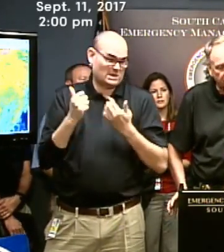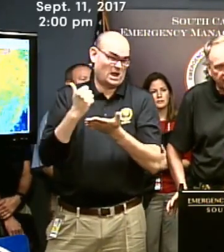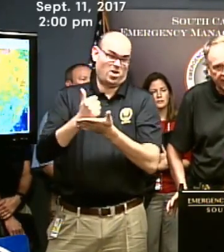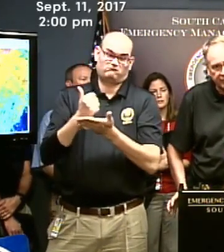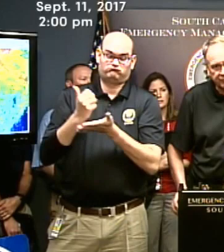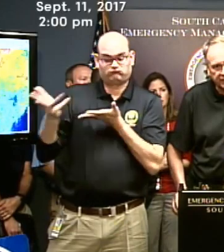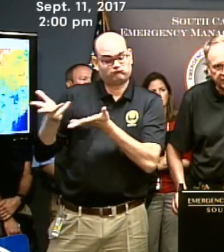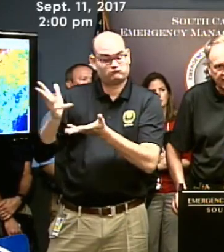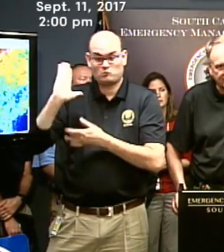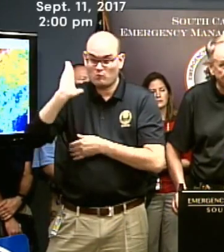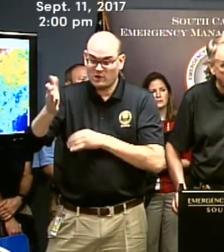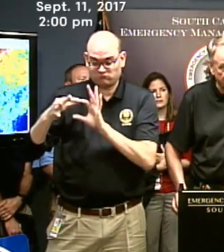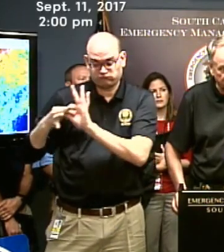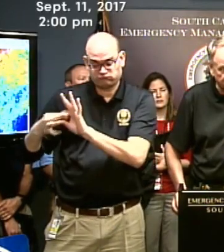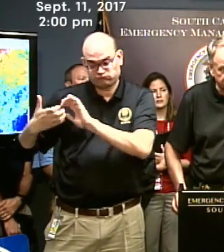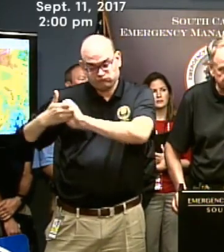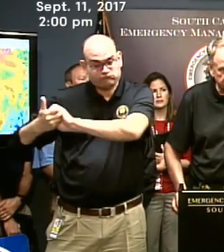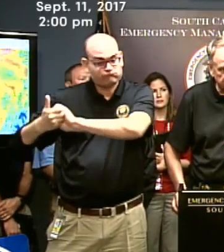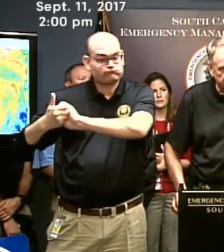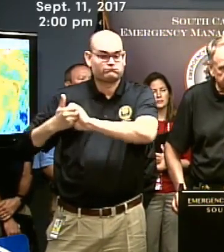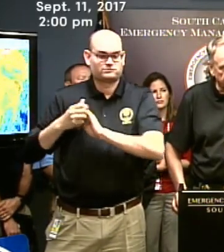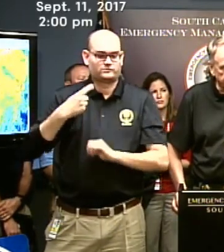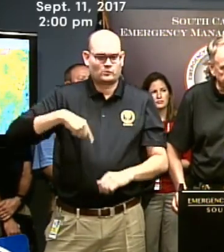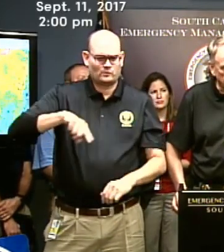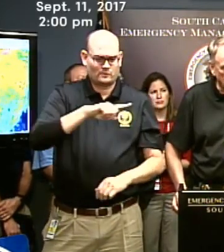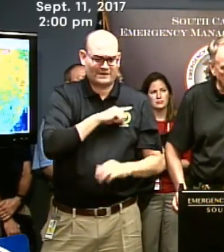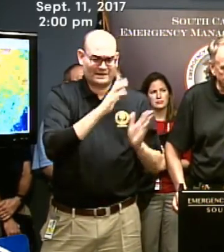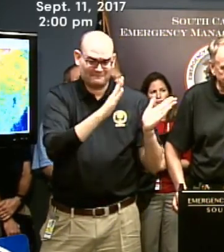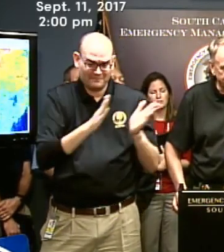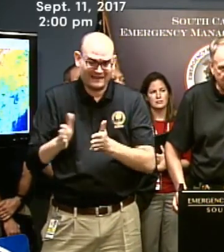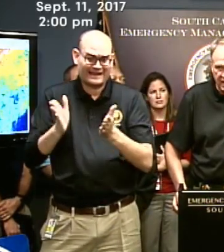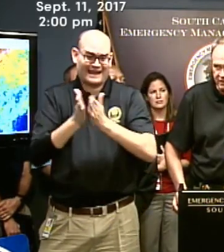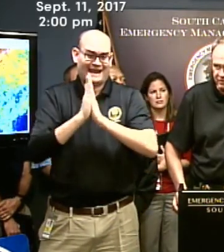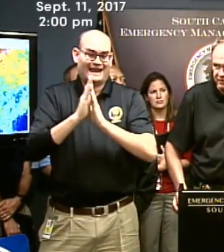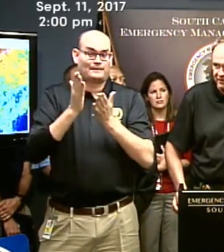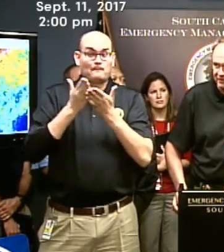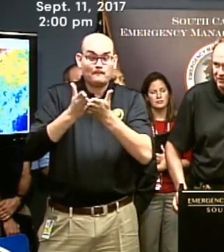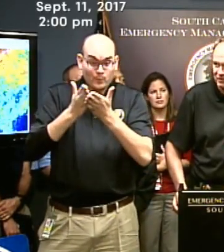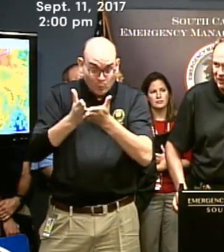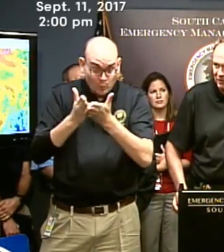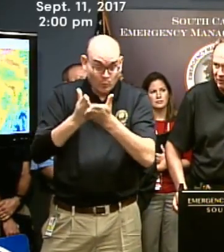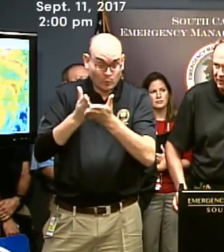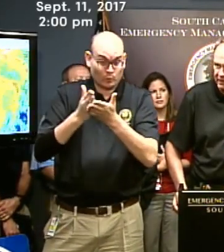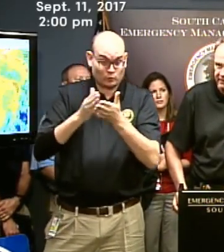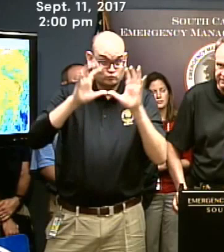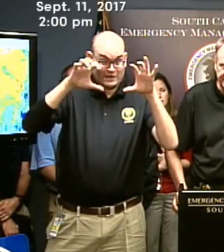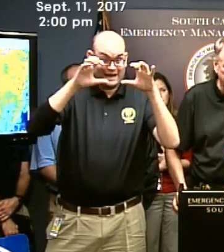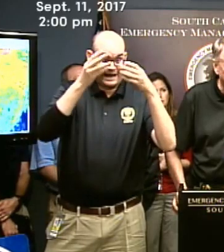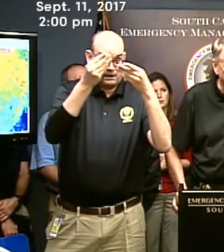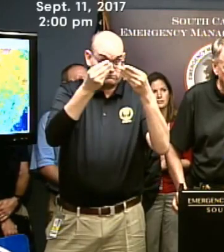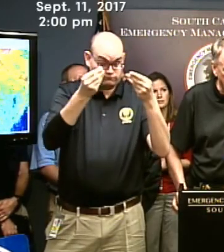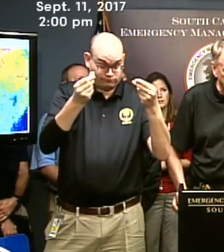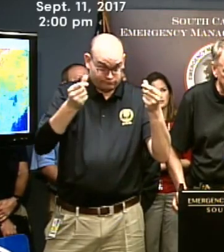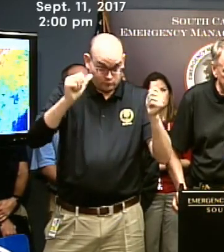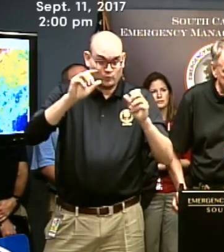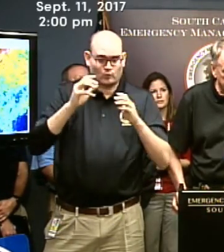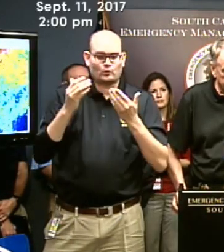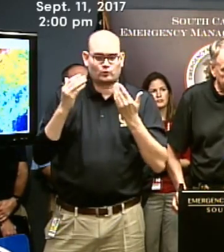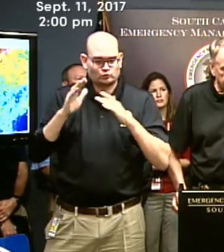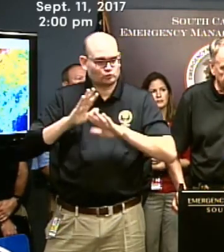too early, I don't think, to ask our boaters that when the storm subsides and it's clear again, to stay off the